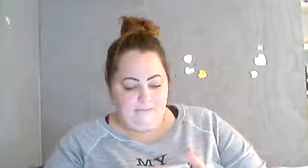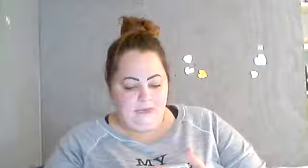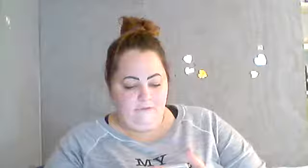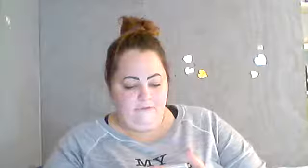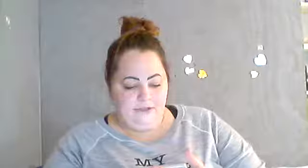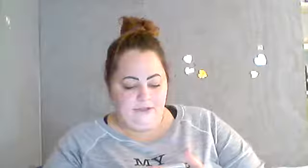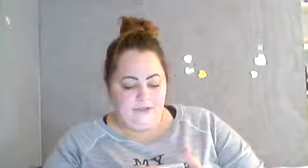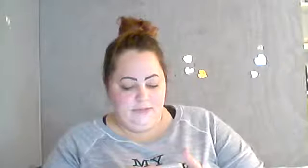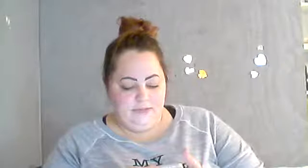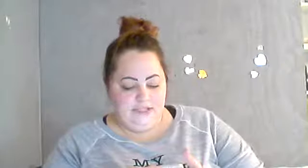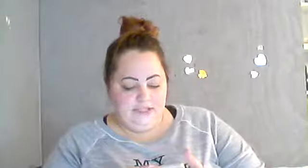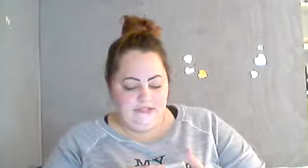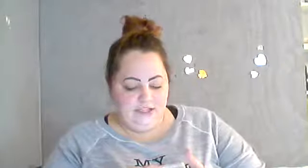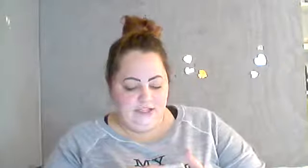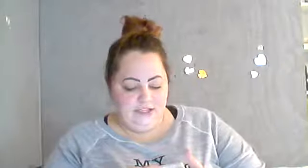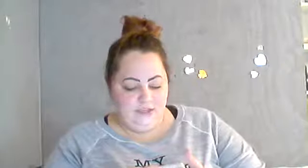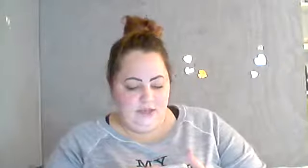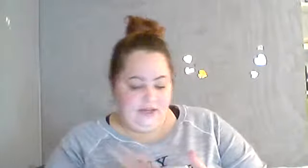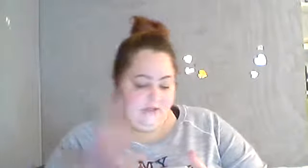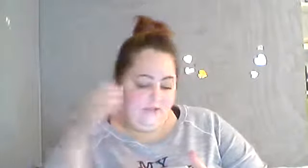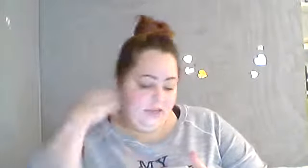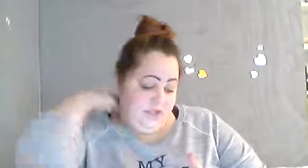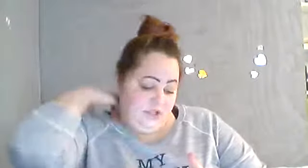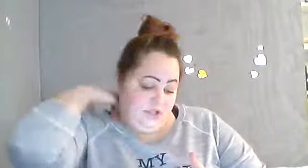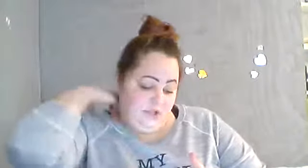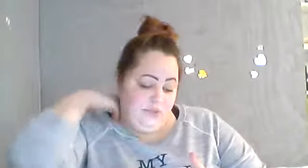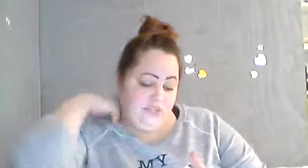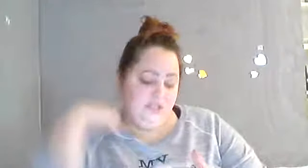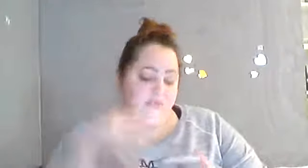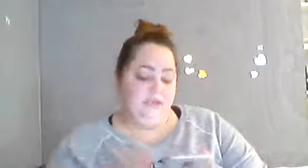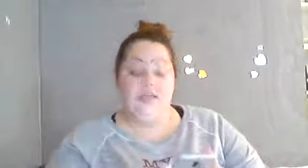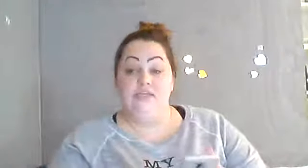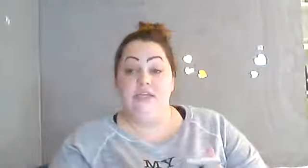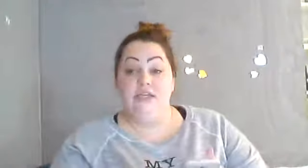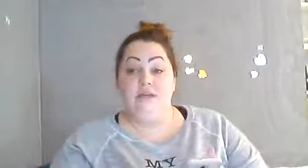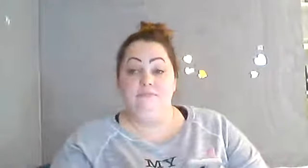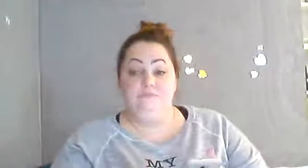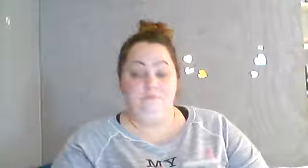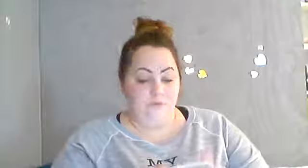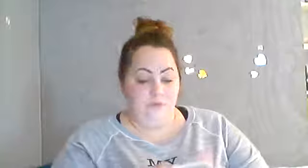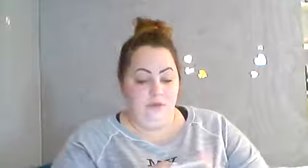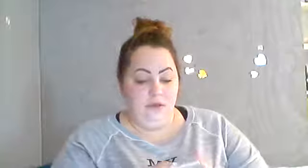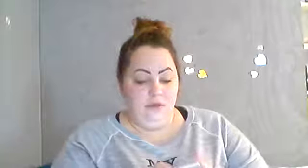Bill Vickers. Let me see if that's how you spell it. I feel like it's 2 C's, but yes, like that.